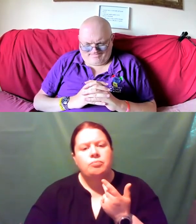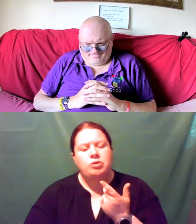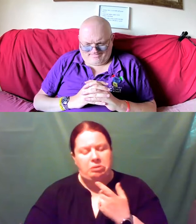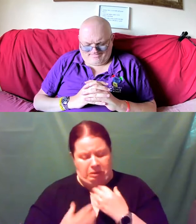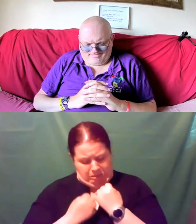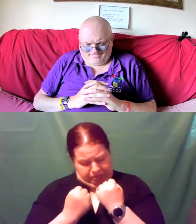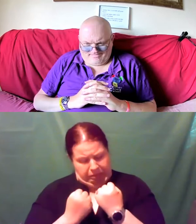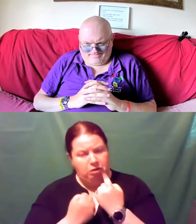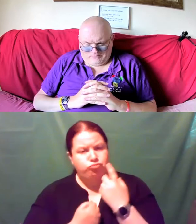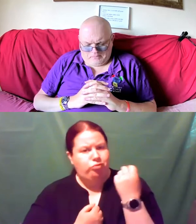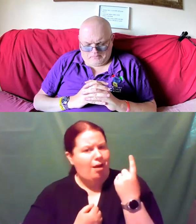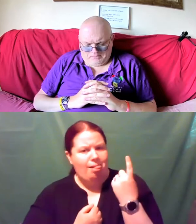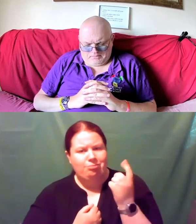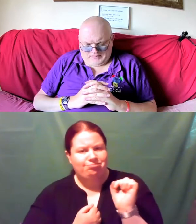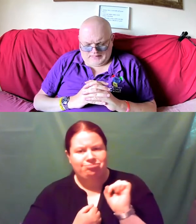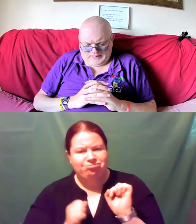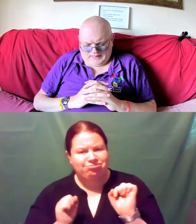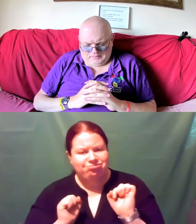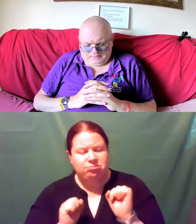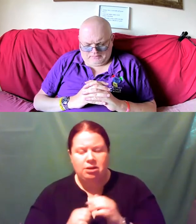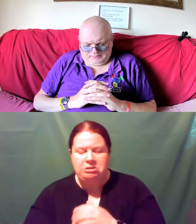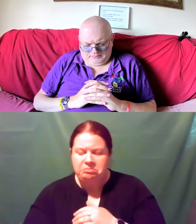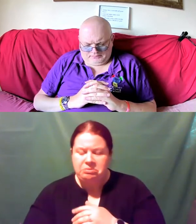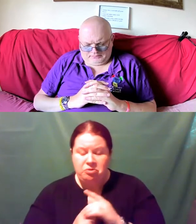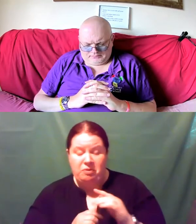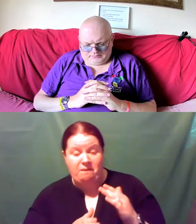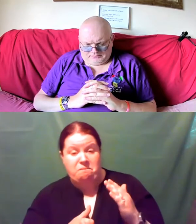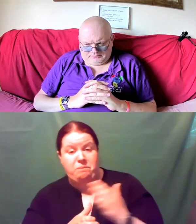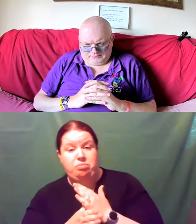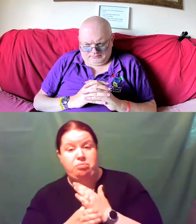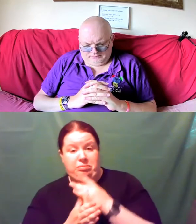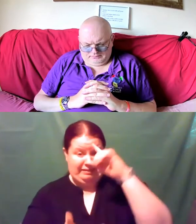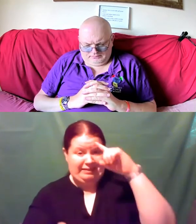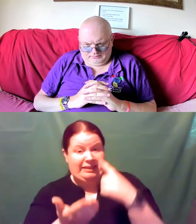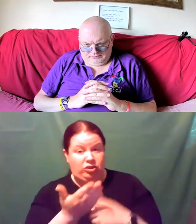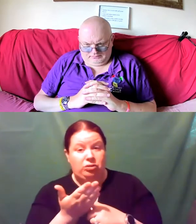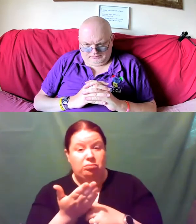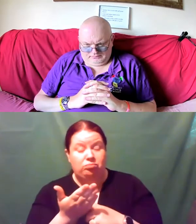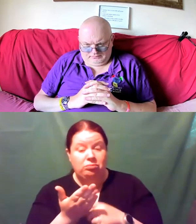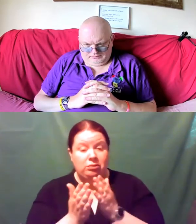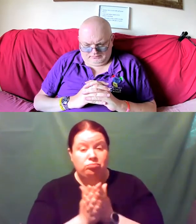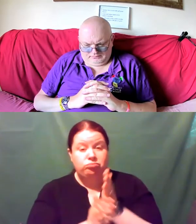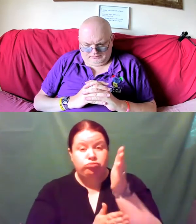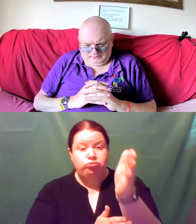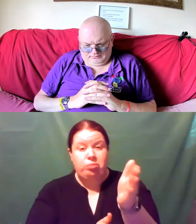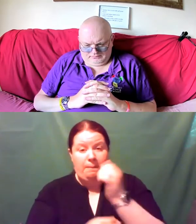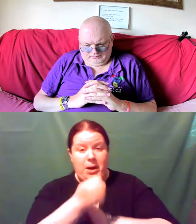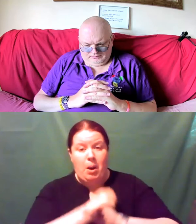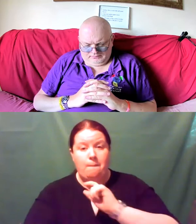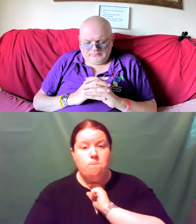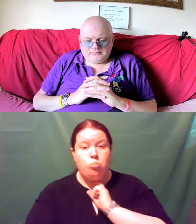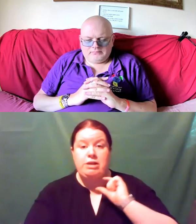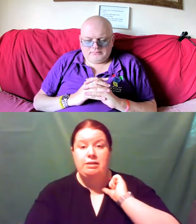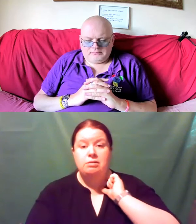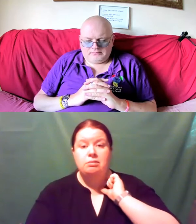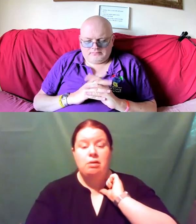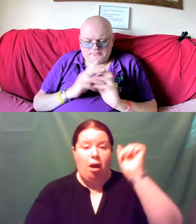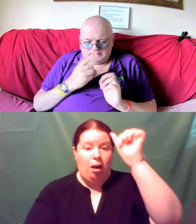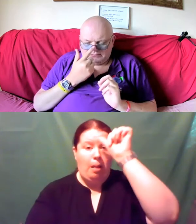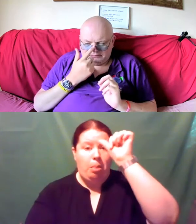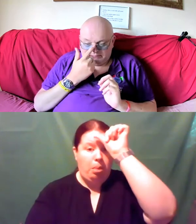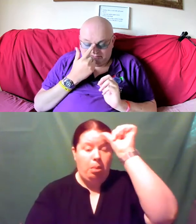yourself, you obviously, one of your early kind of decisions was a decision to go for, to become a priest and join the priesthood.